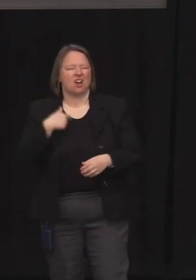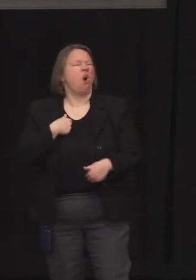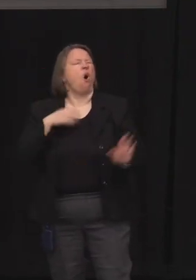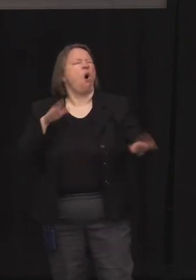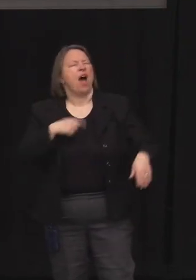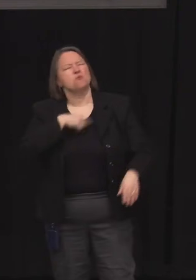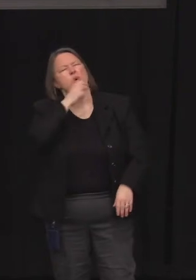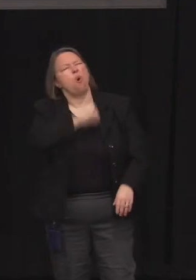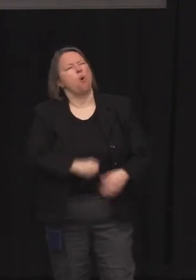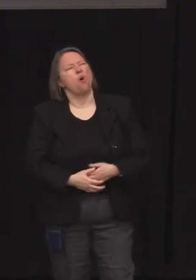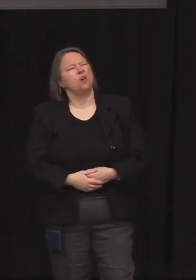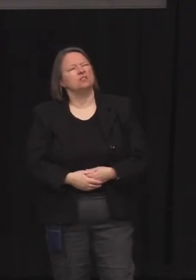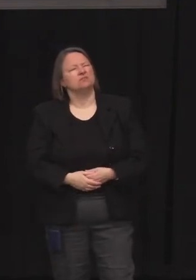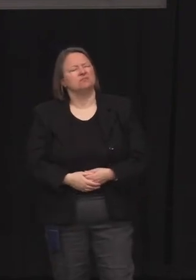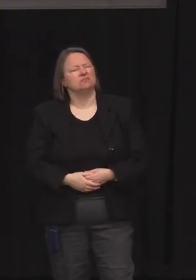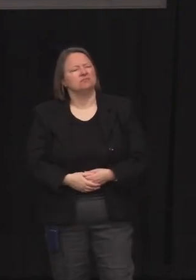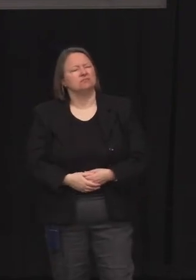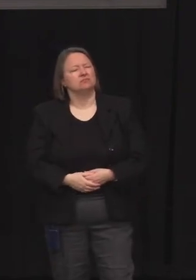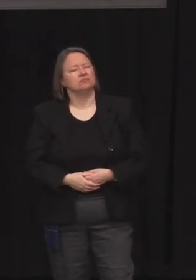old.